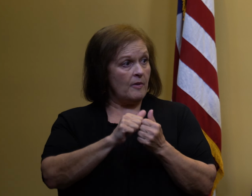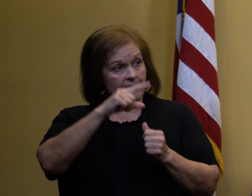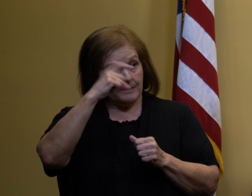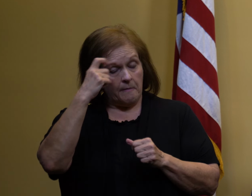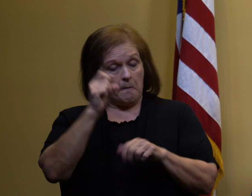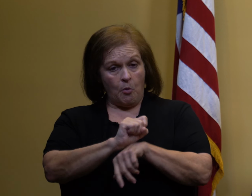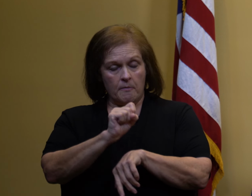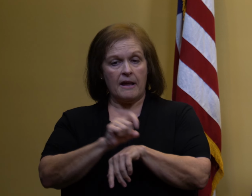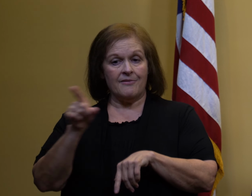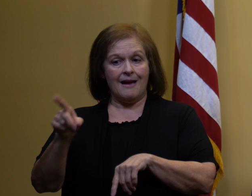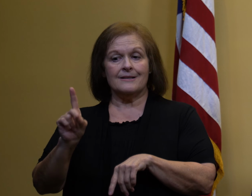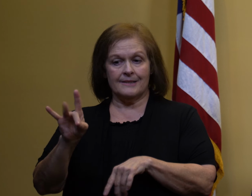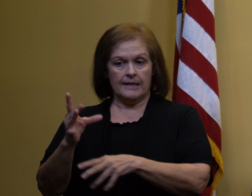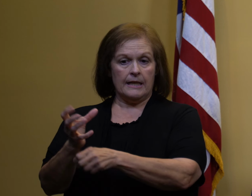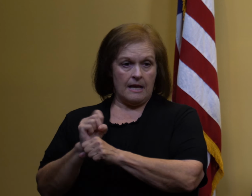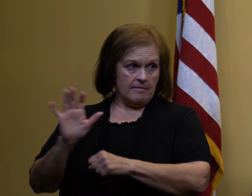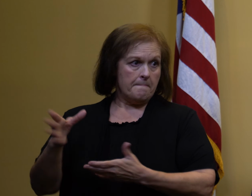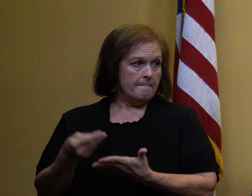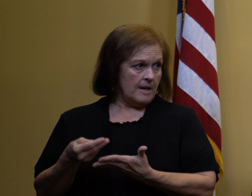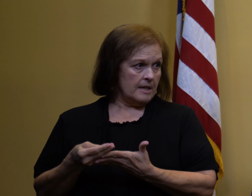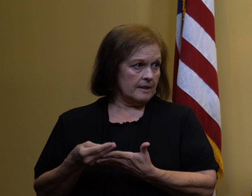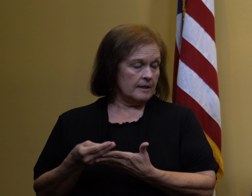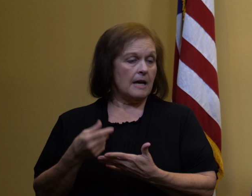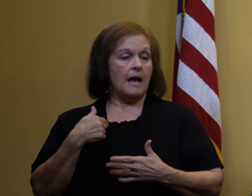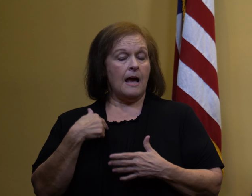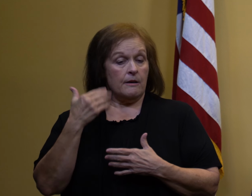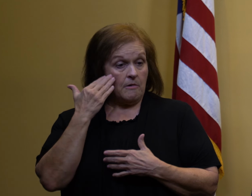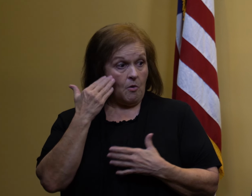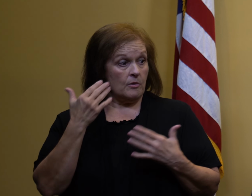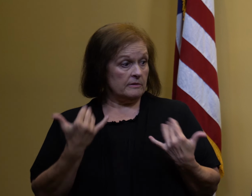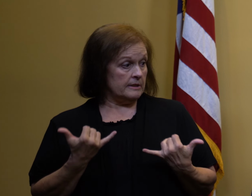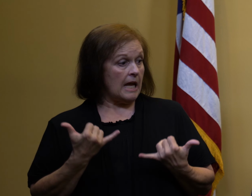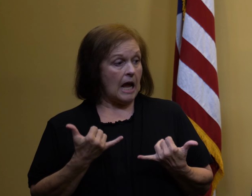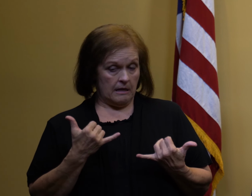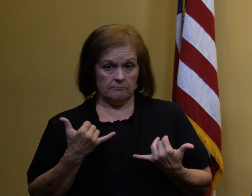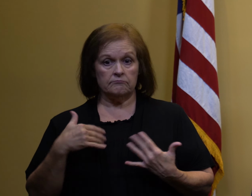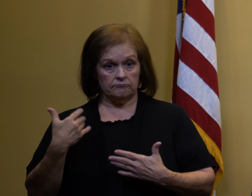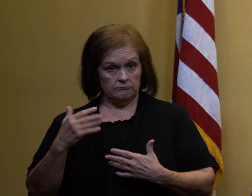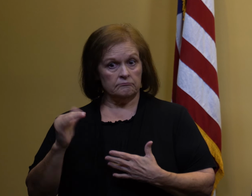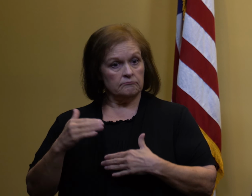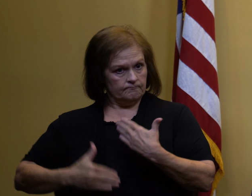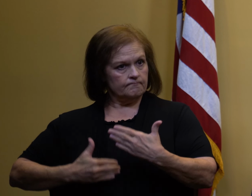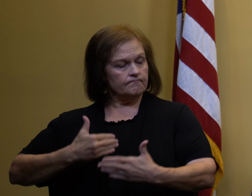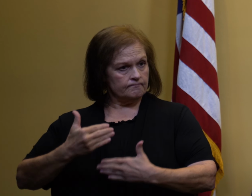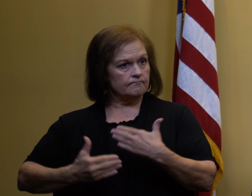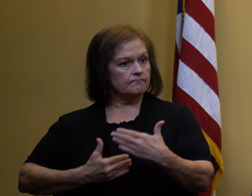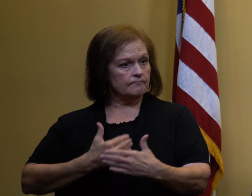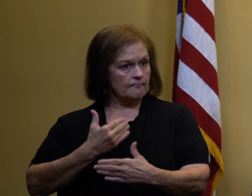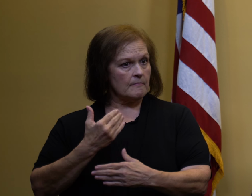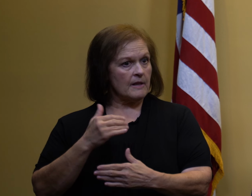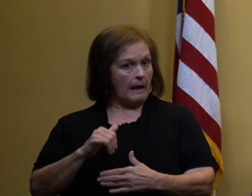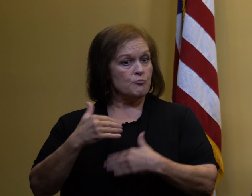employment receive their full compensation. I do know that as of today, things have been moving in that, in